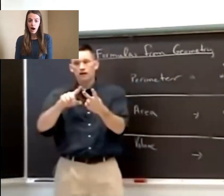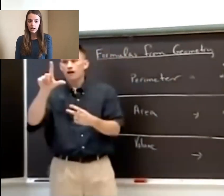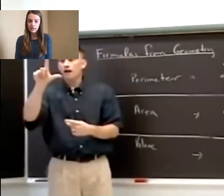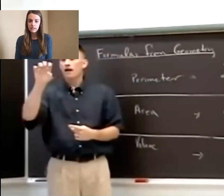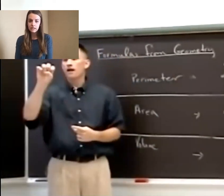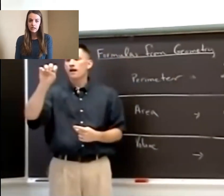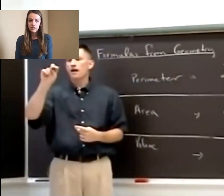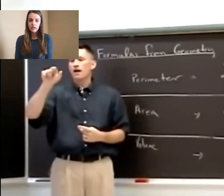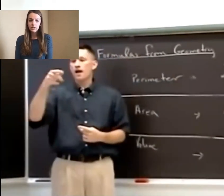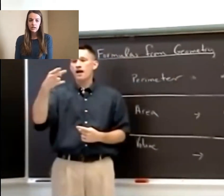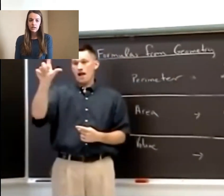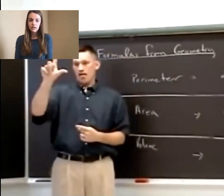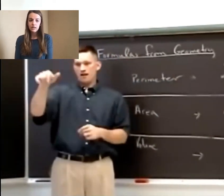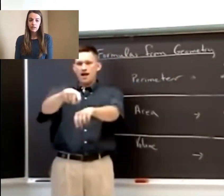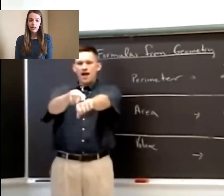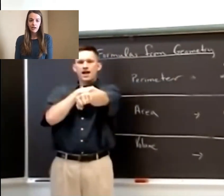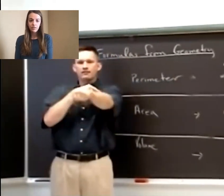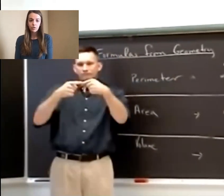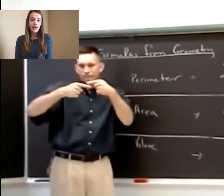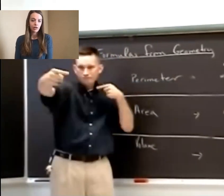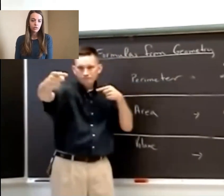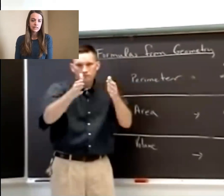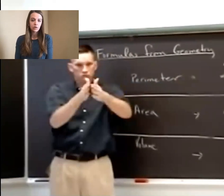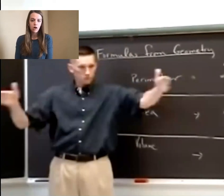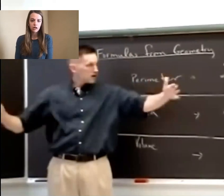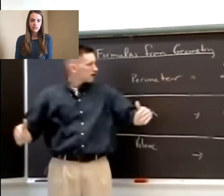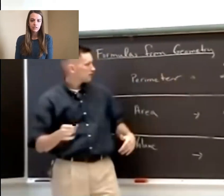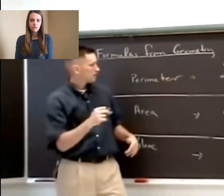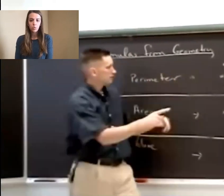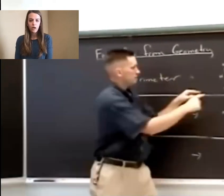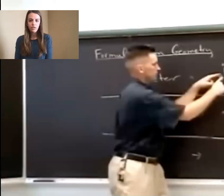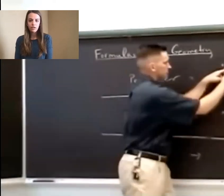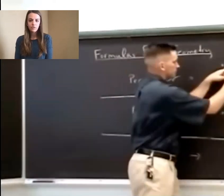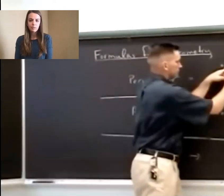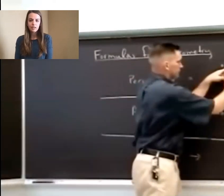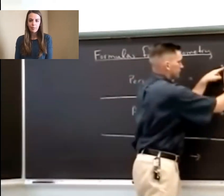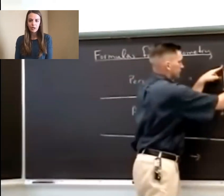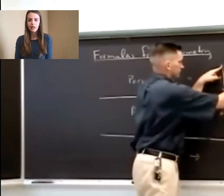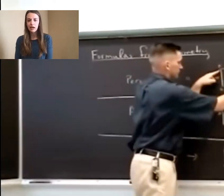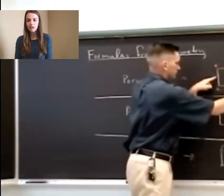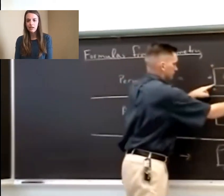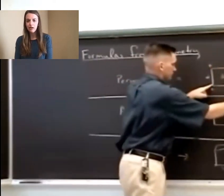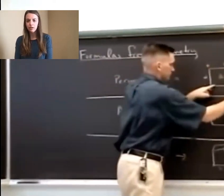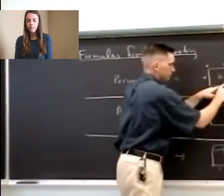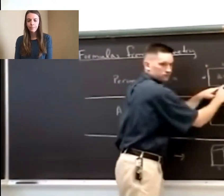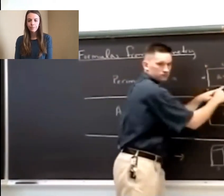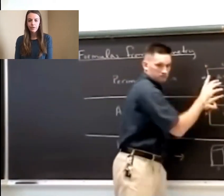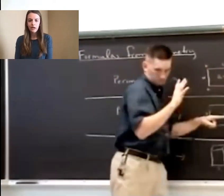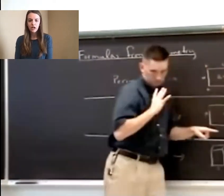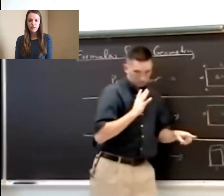it is, and the length, or L, is how long it is. So width is going to be W and length is L, and that covers